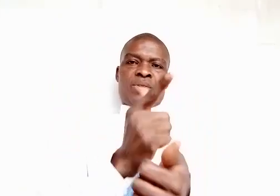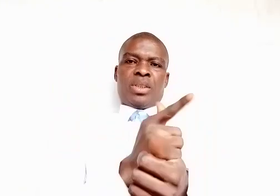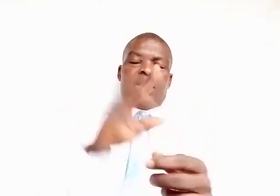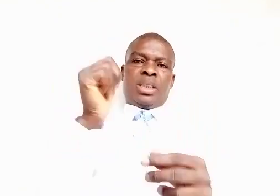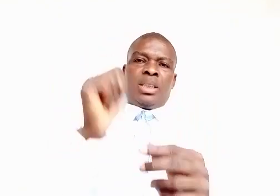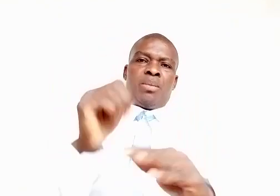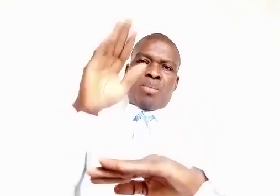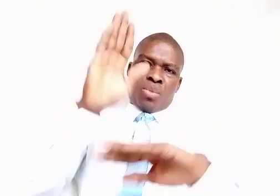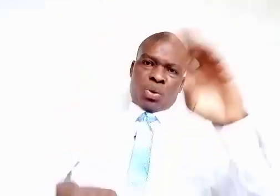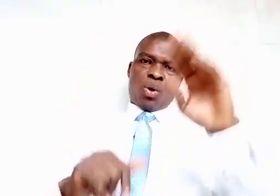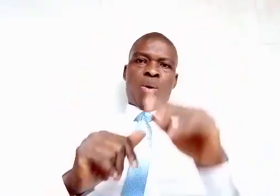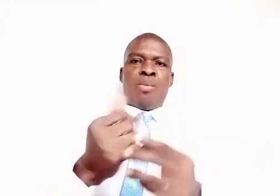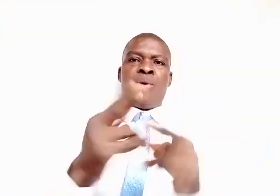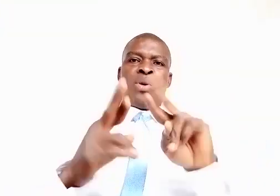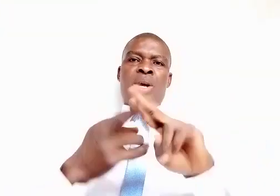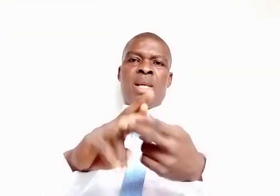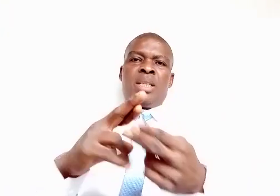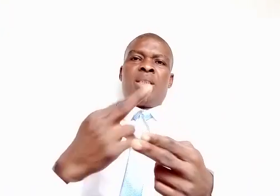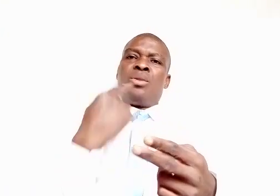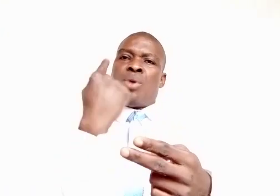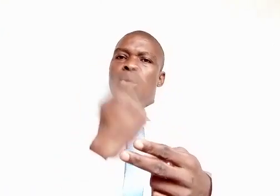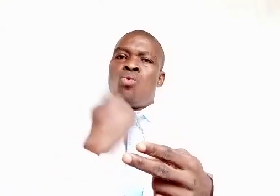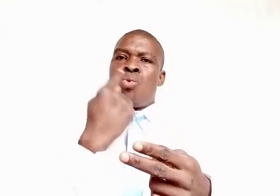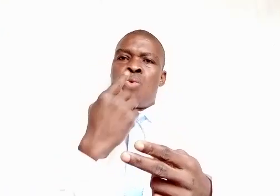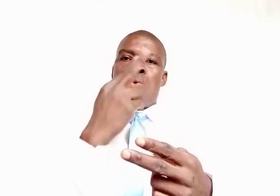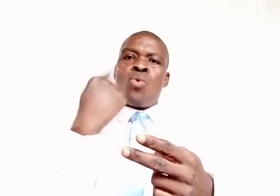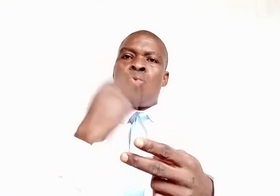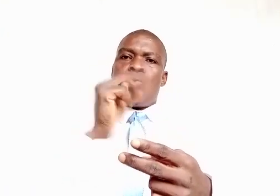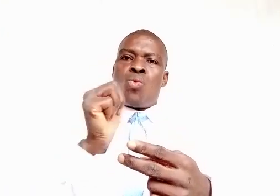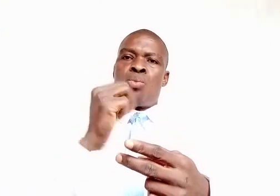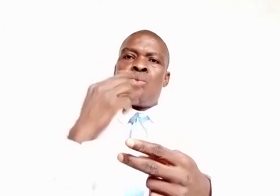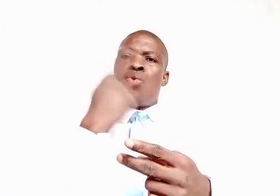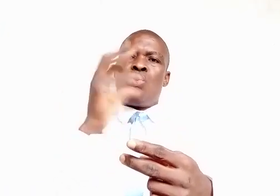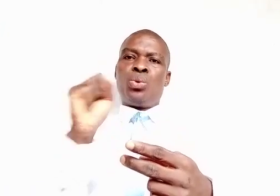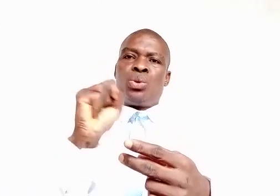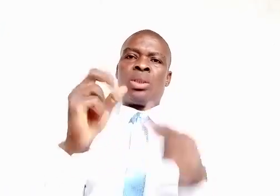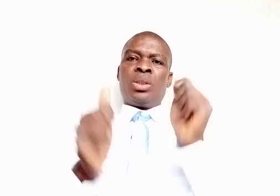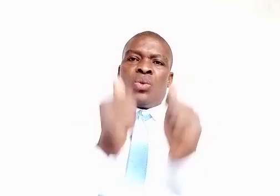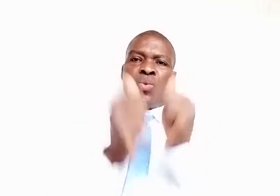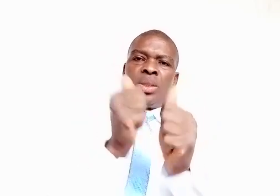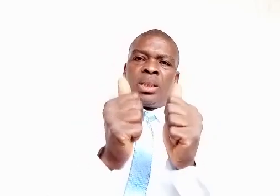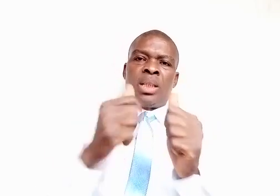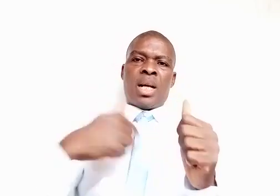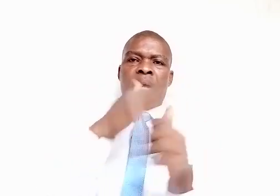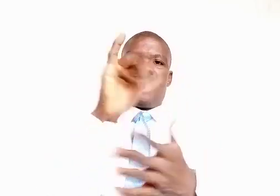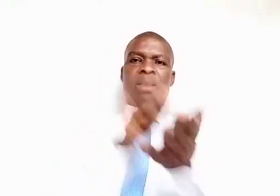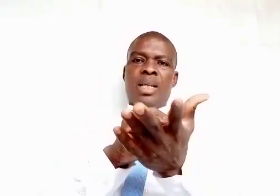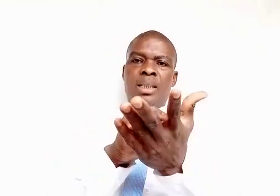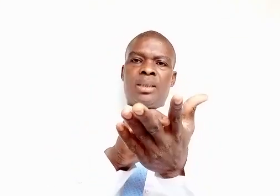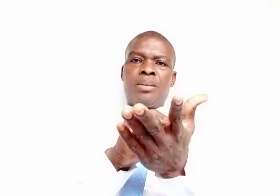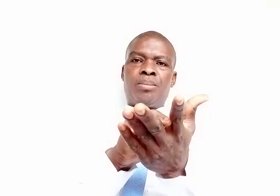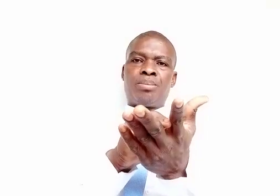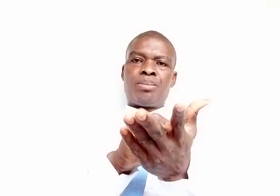relative pronouns are who, whom, whose, which, and that.